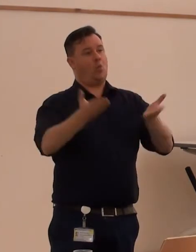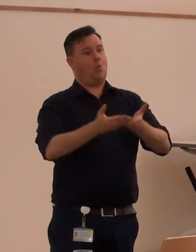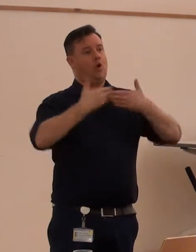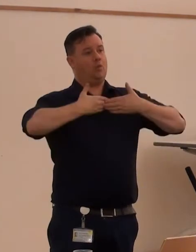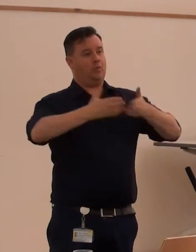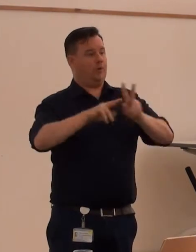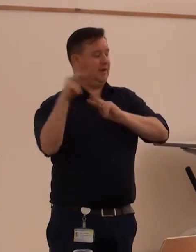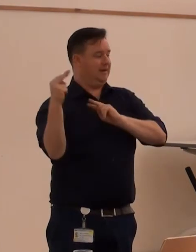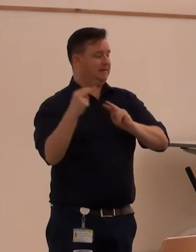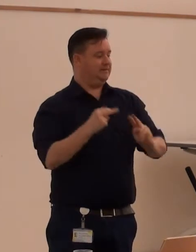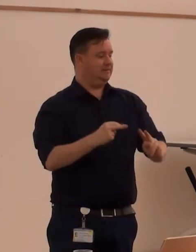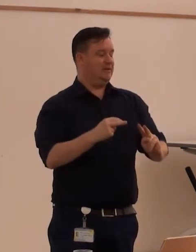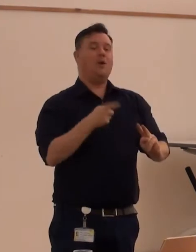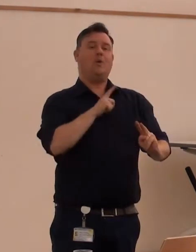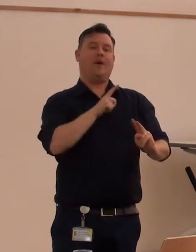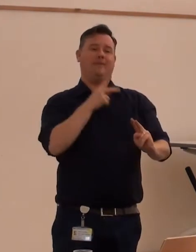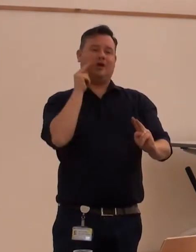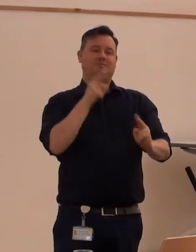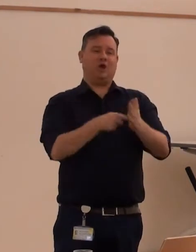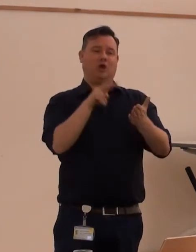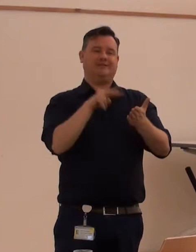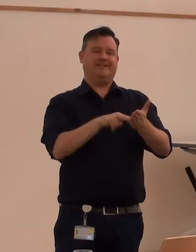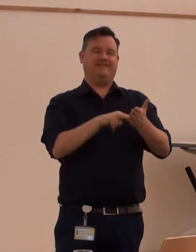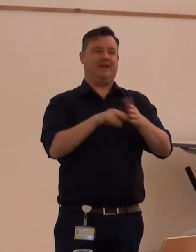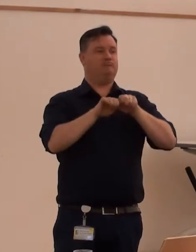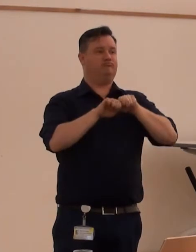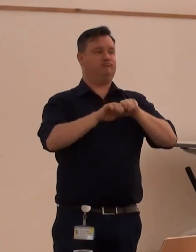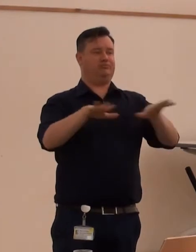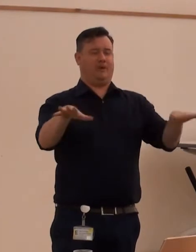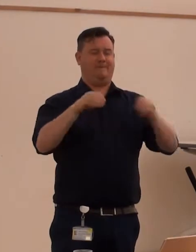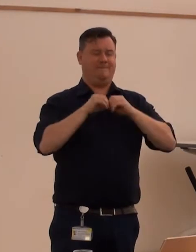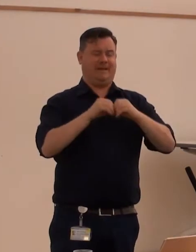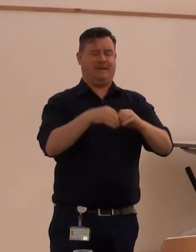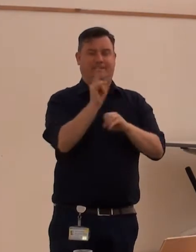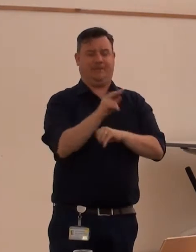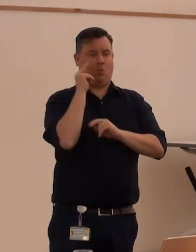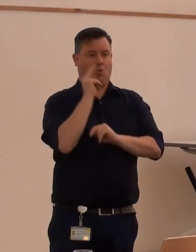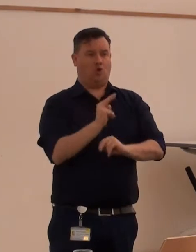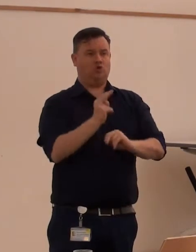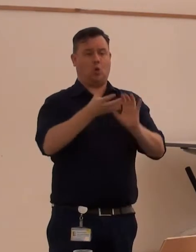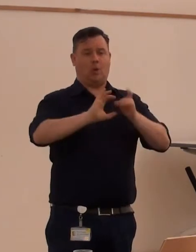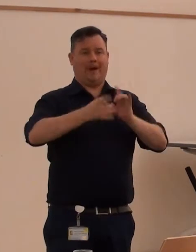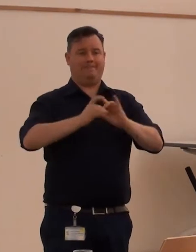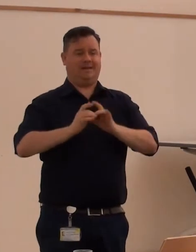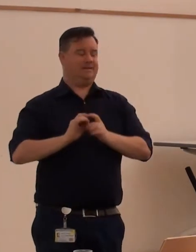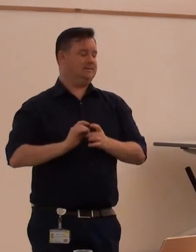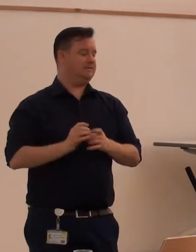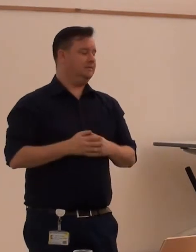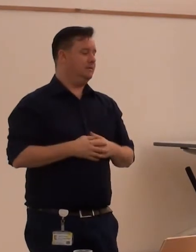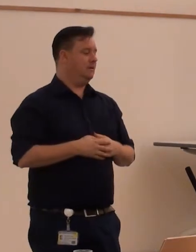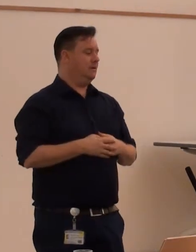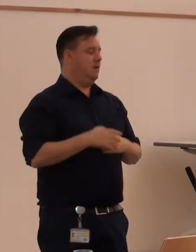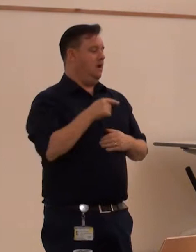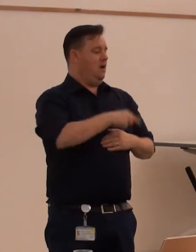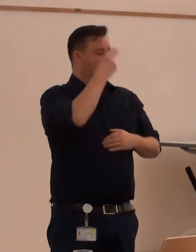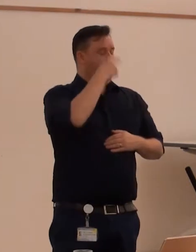nearly saw myself to tell lots of billions of people watched the Paralympic Games. Okay, so this